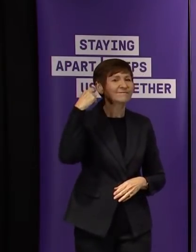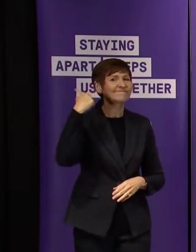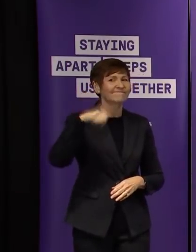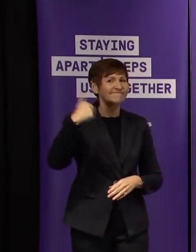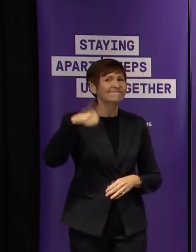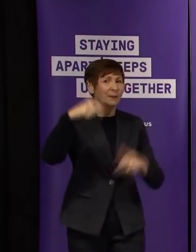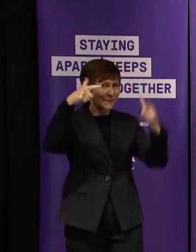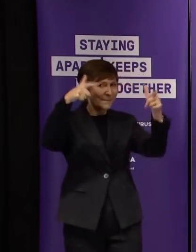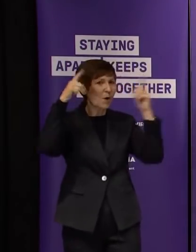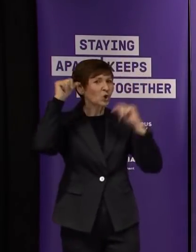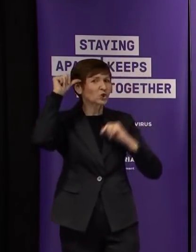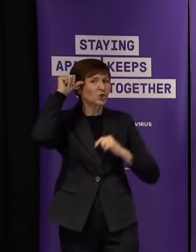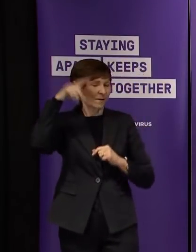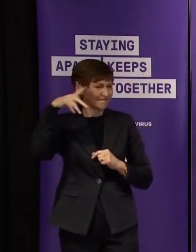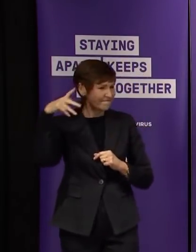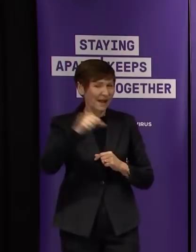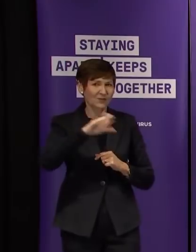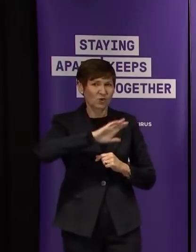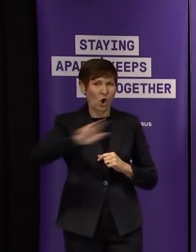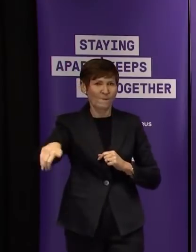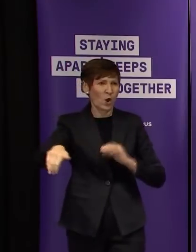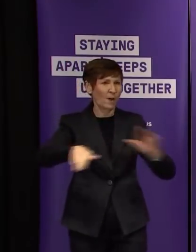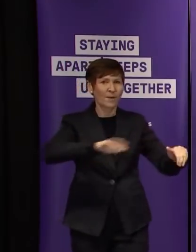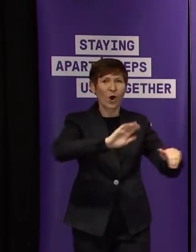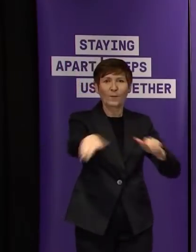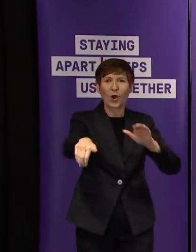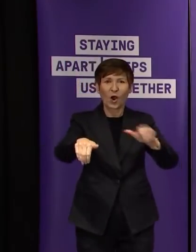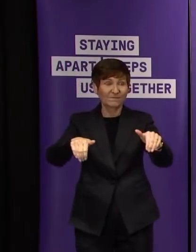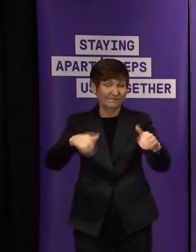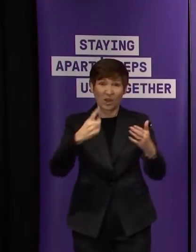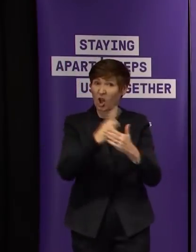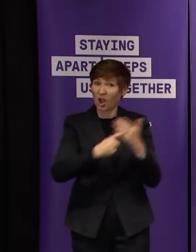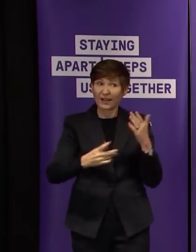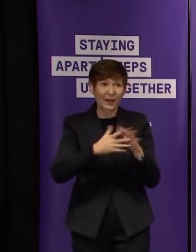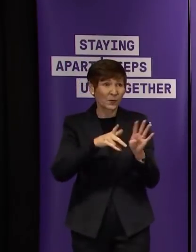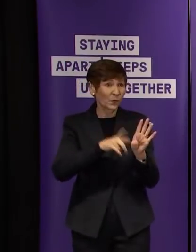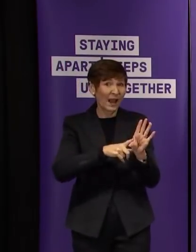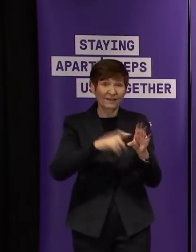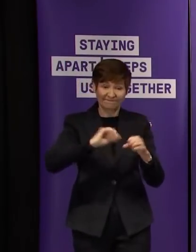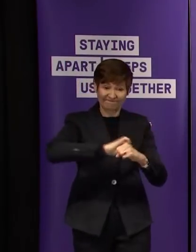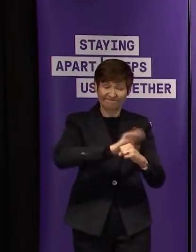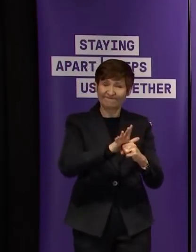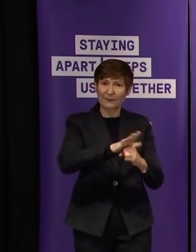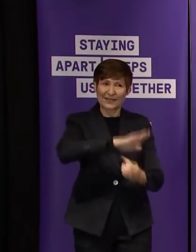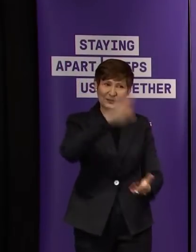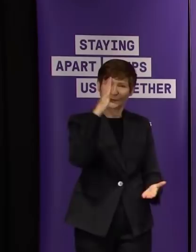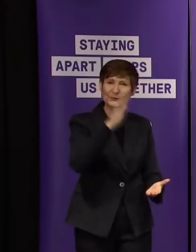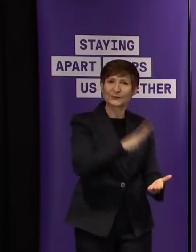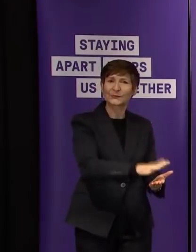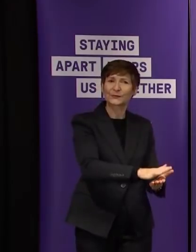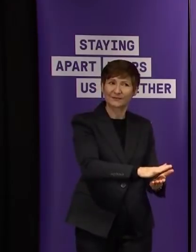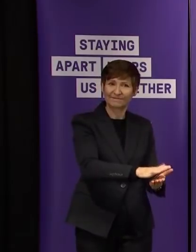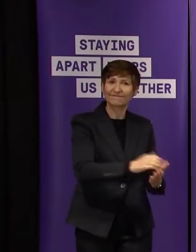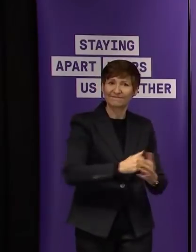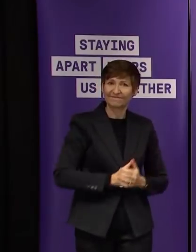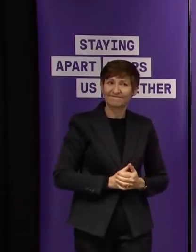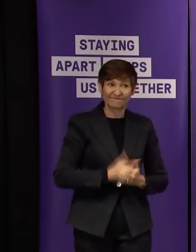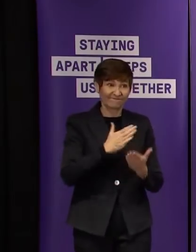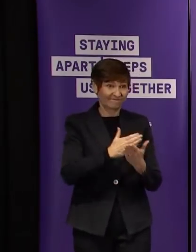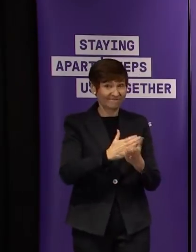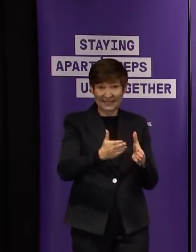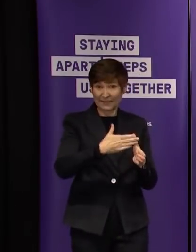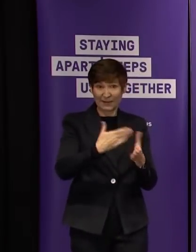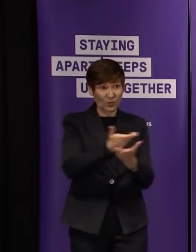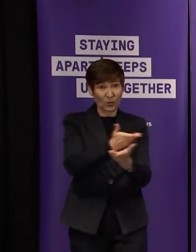everything, understanding that this pathway and the timelines for this pathway are as much dependent on those